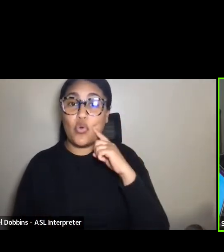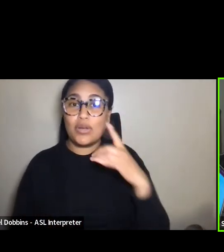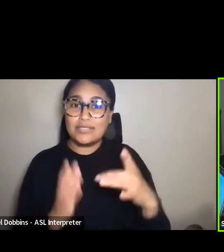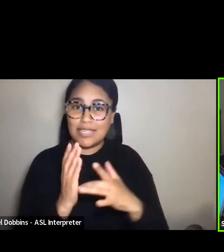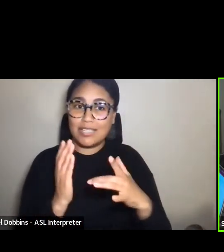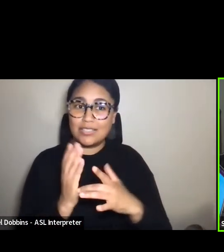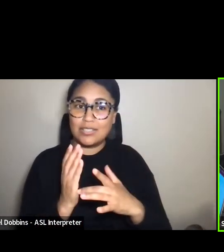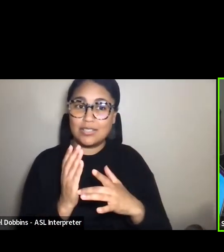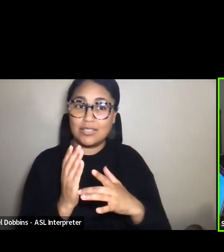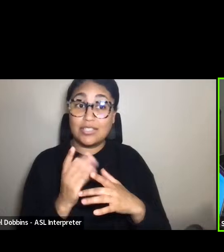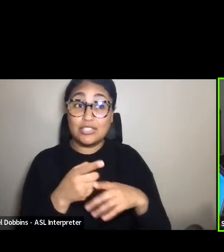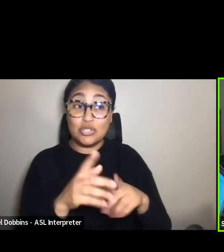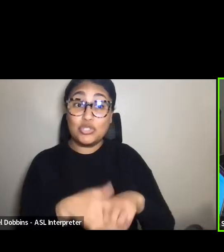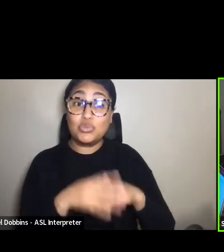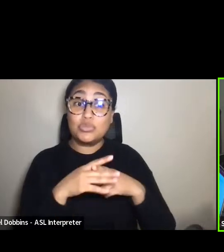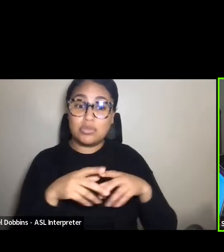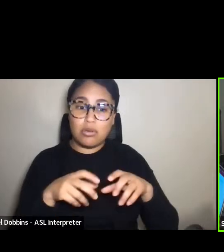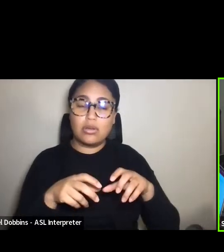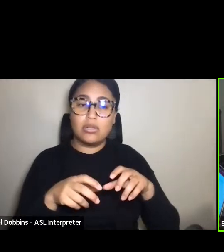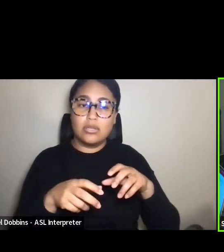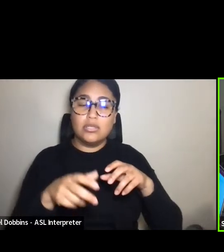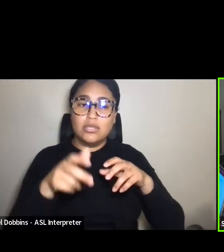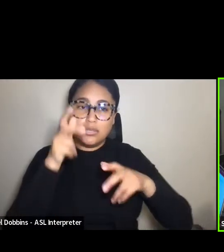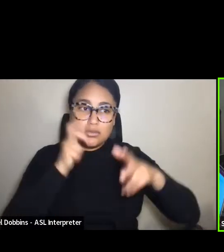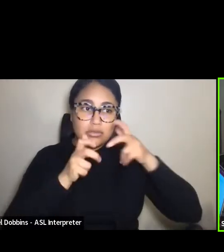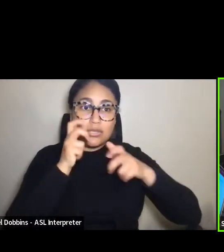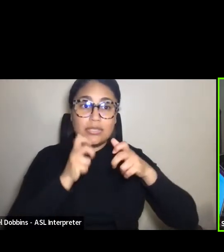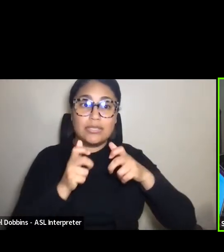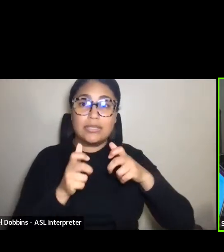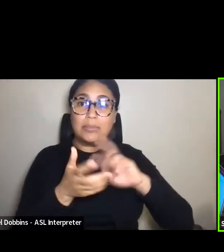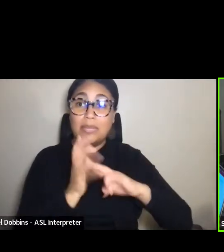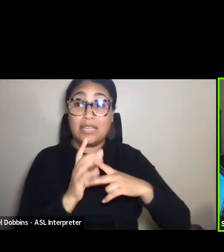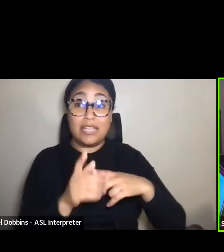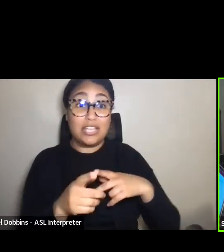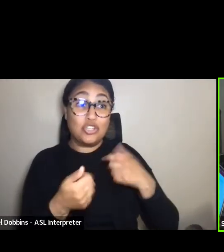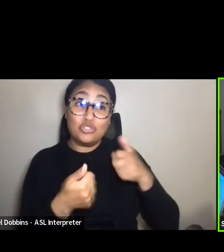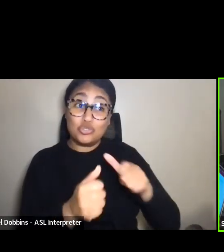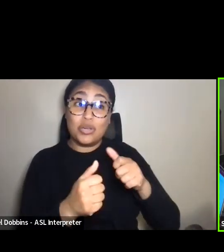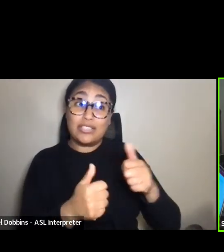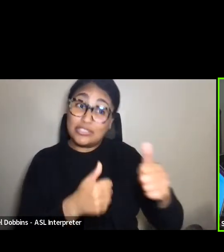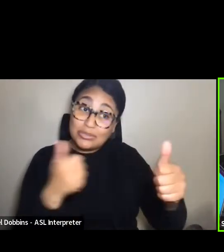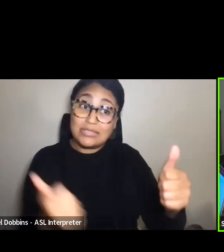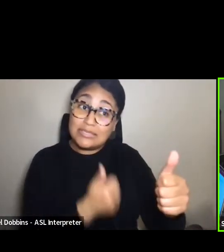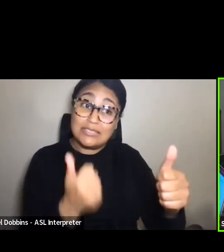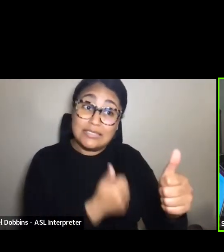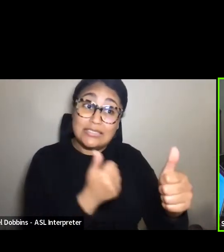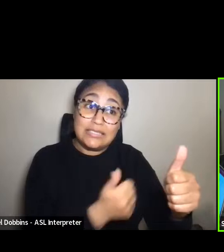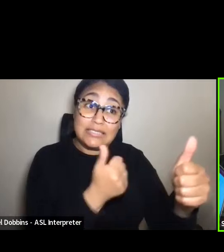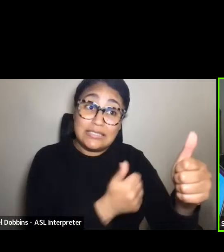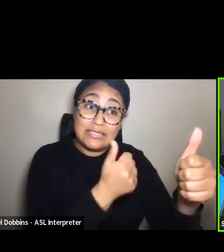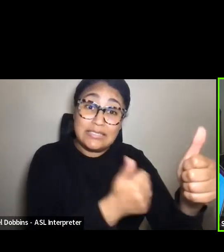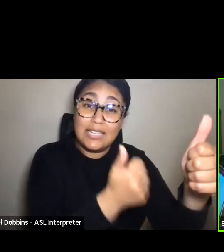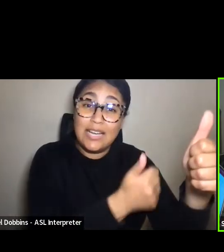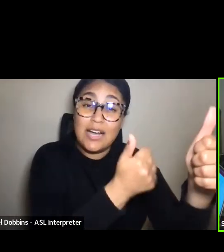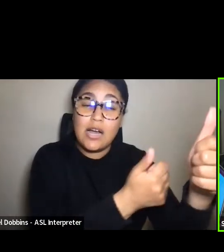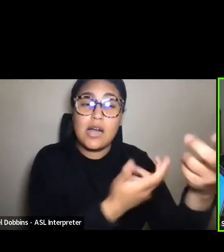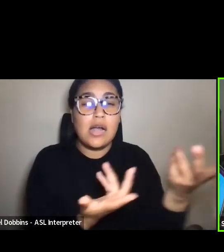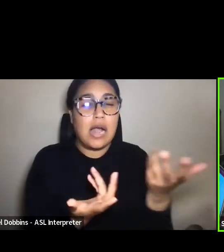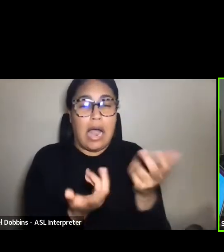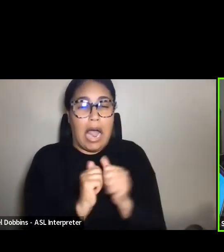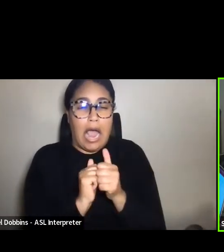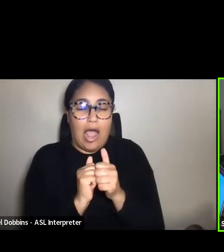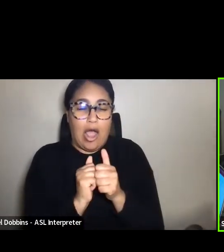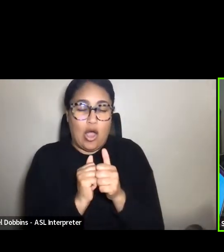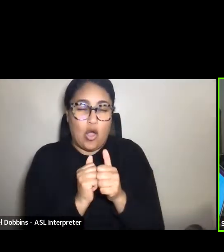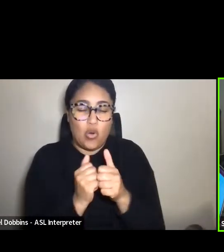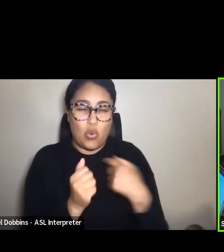going to be adopting stuff, it's going to be gaining on you. I mean, how are we going to be productive in that